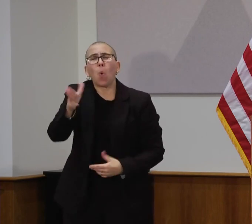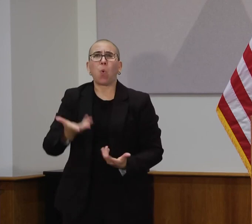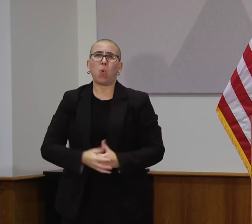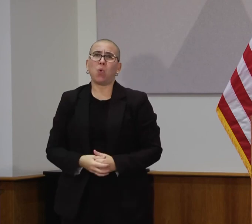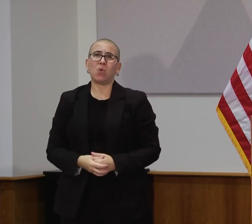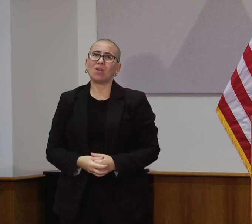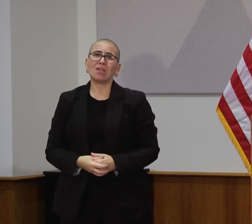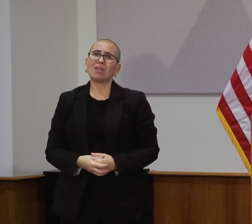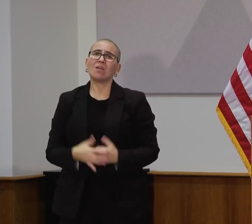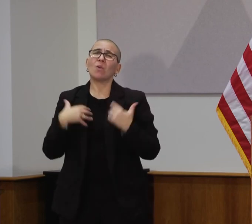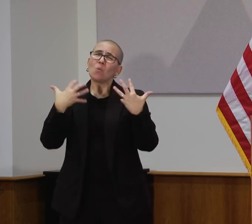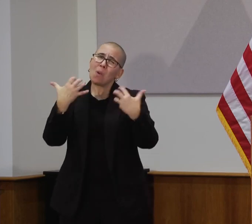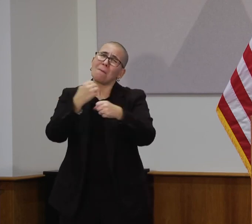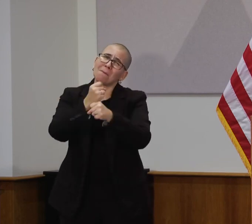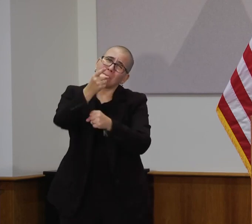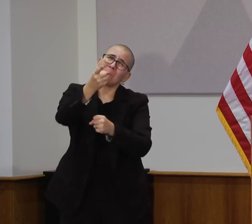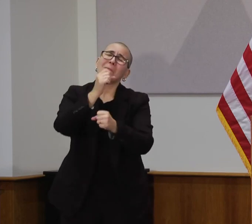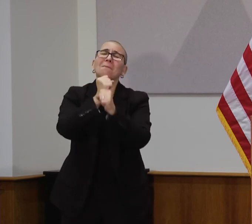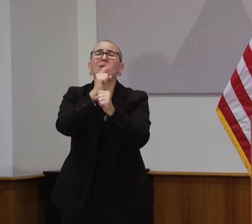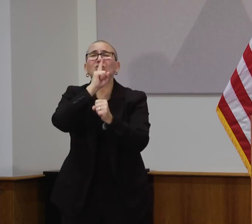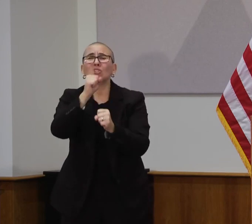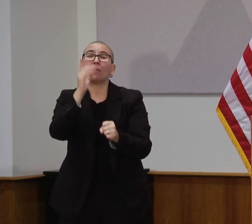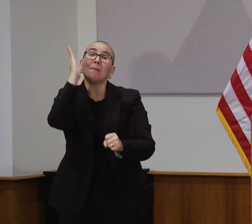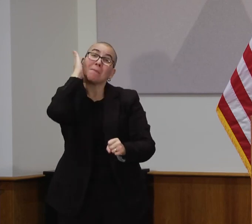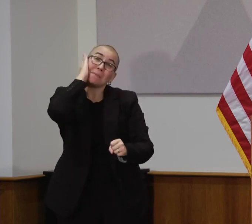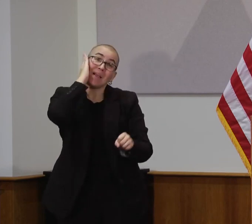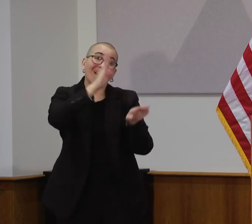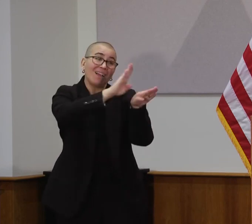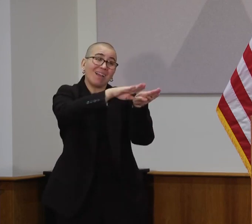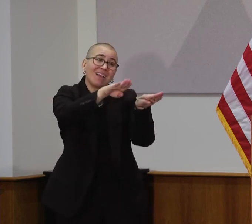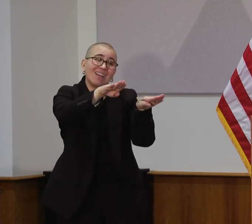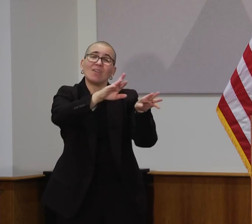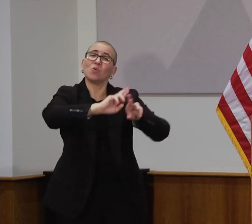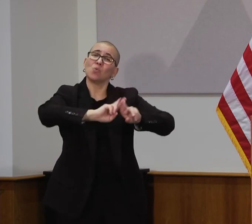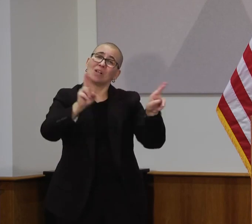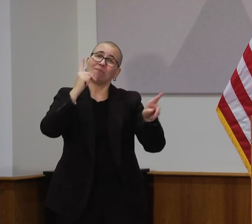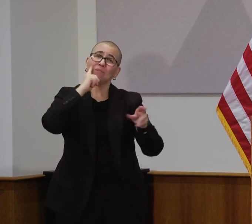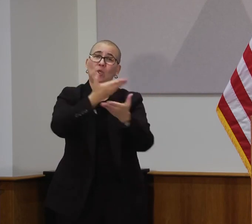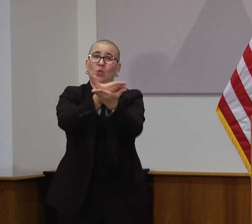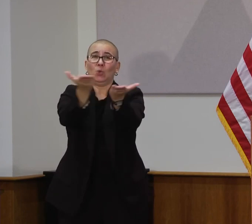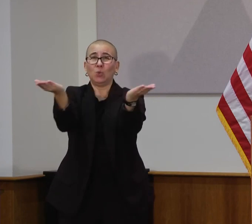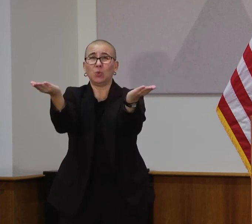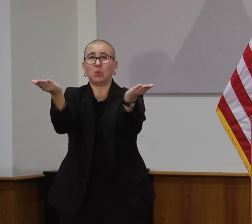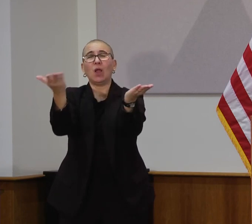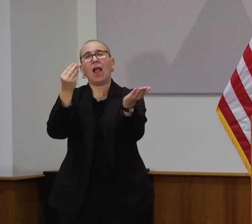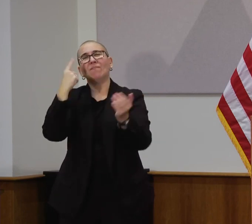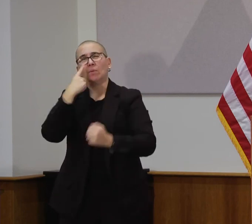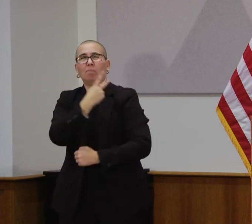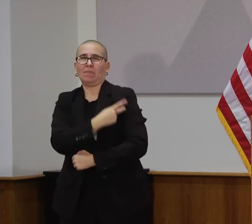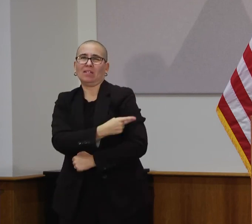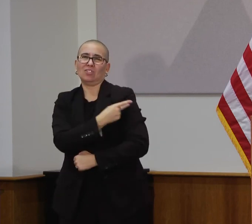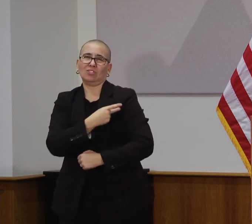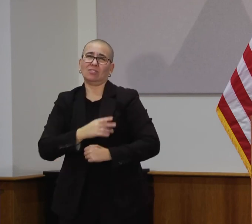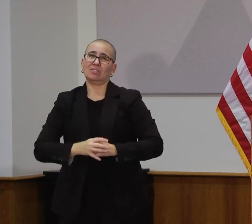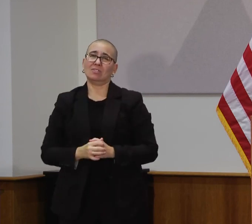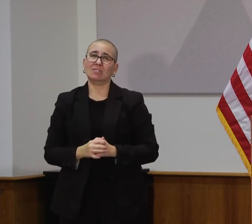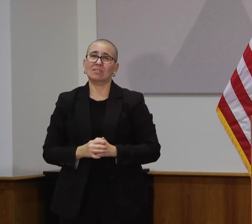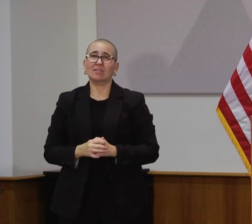bed and a nurse for patients who need it by halting non-essential surgeries that require an inpatient